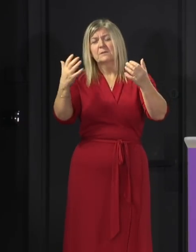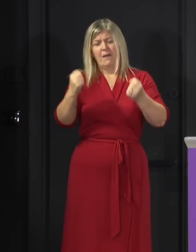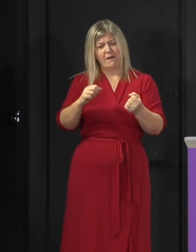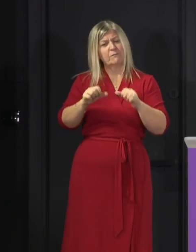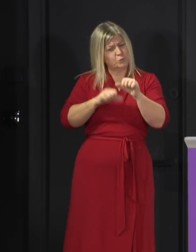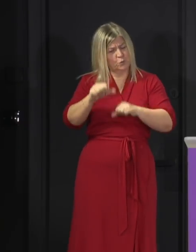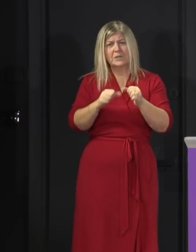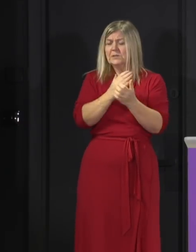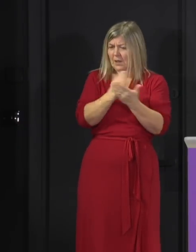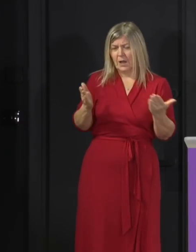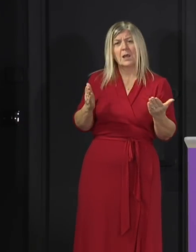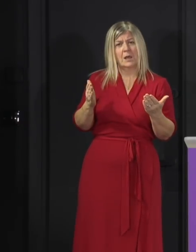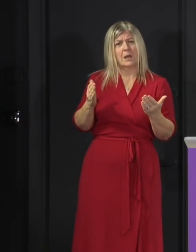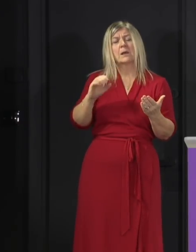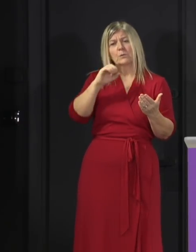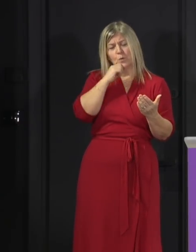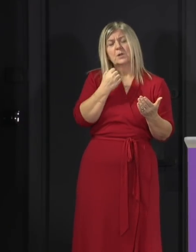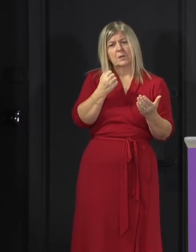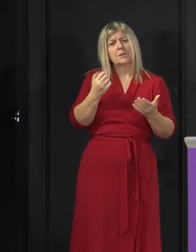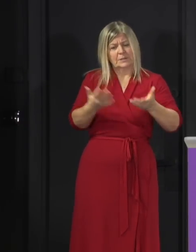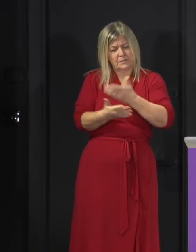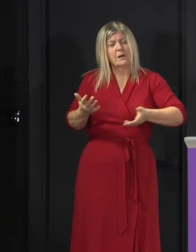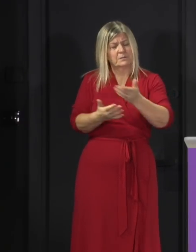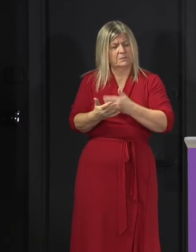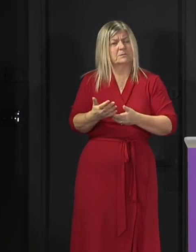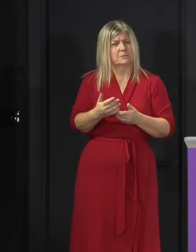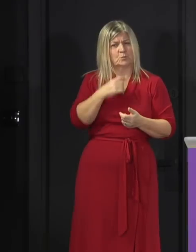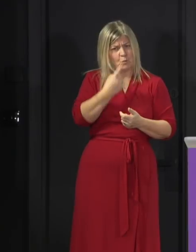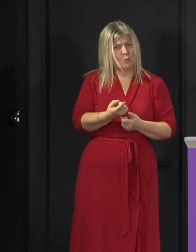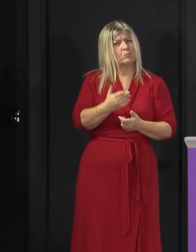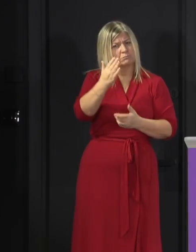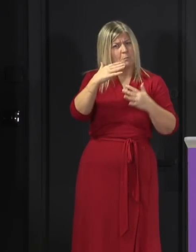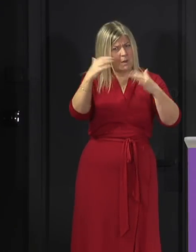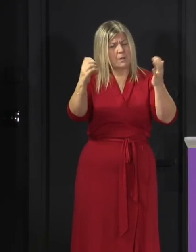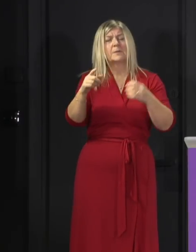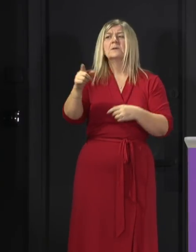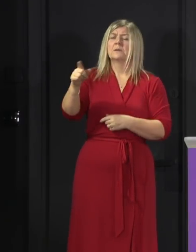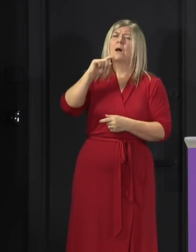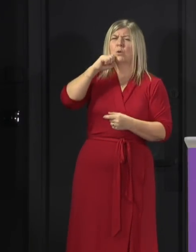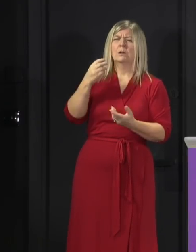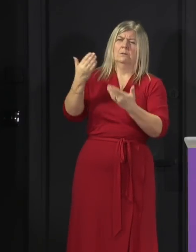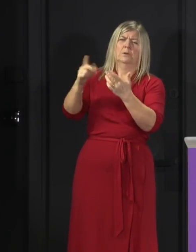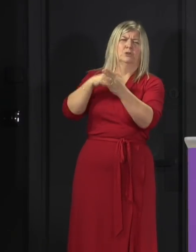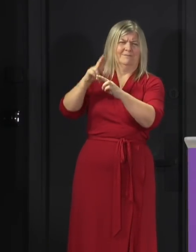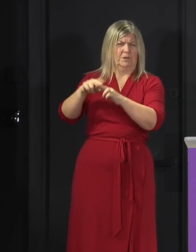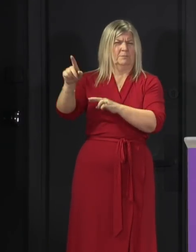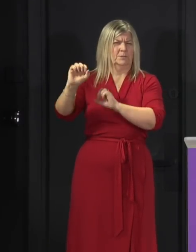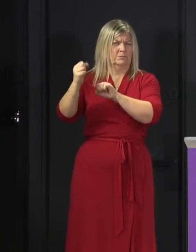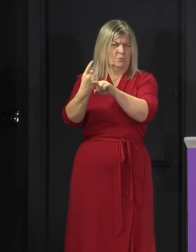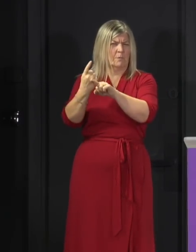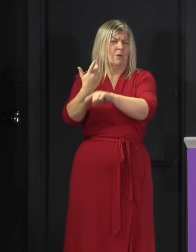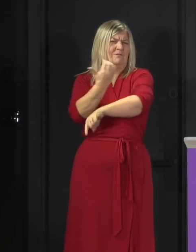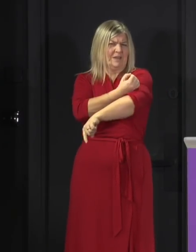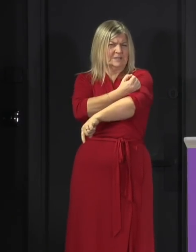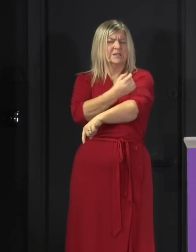factors in that previously. I'll hand over to the Health Secretary on the vaccination. I believe there is and